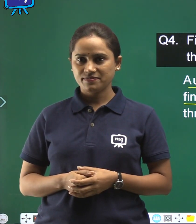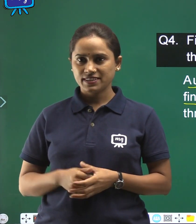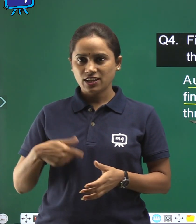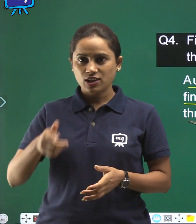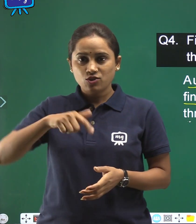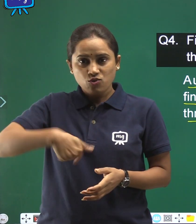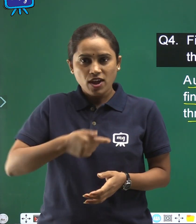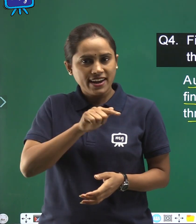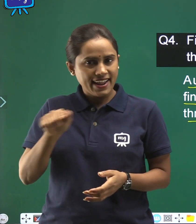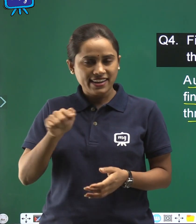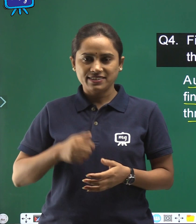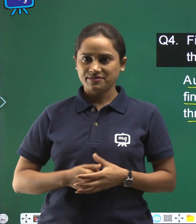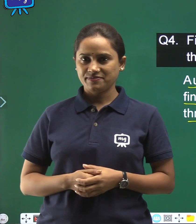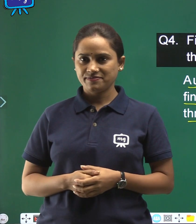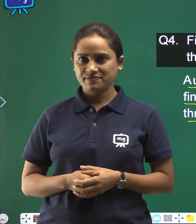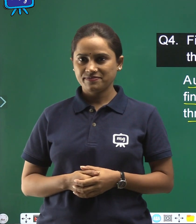through her dash.